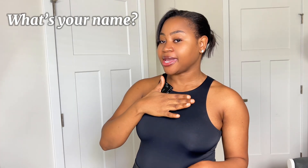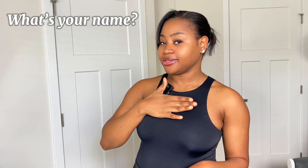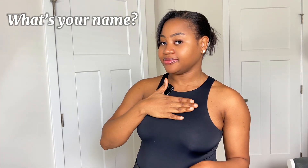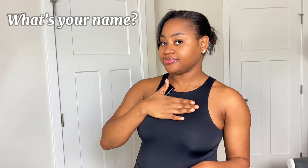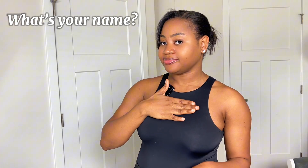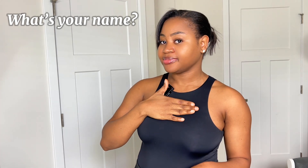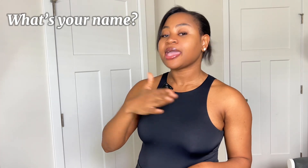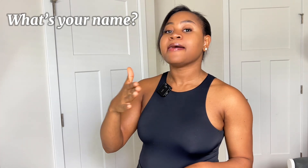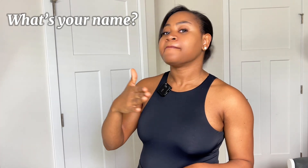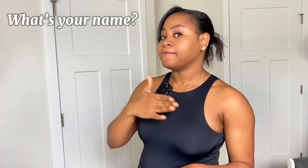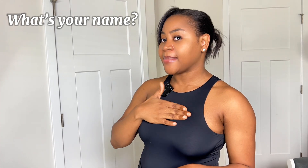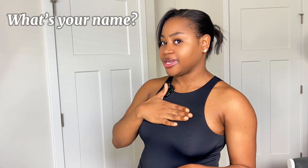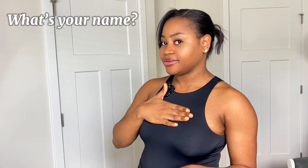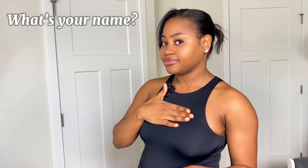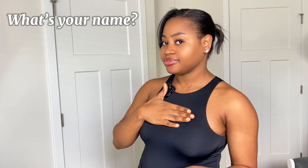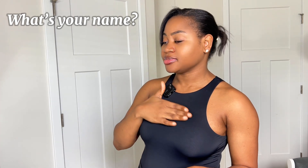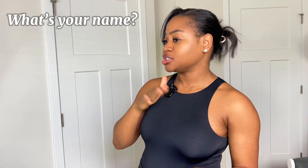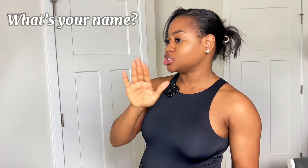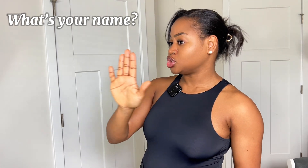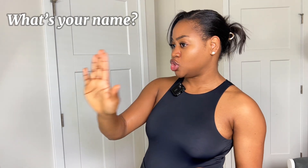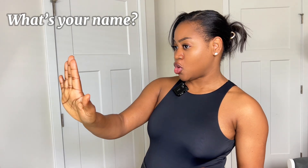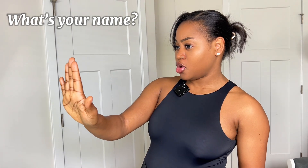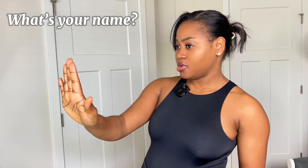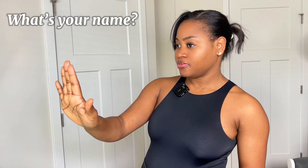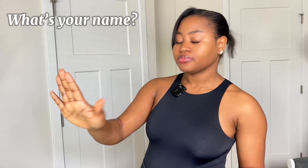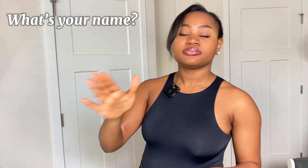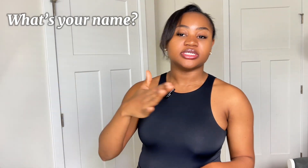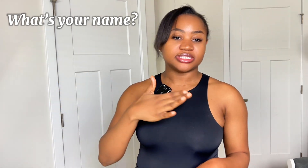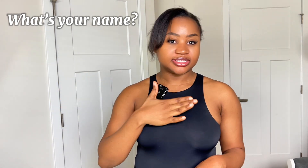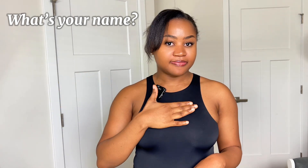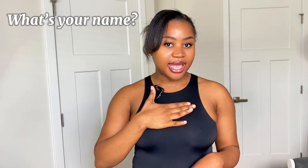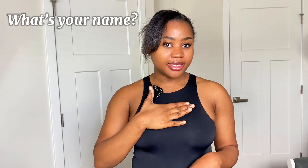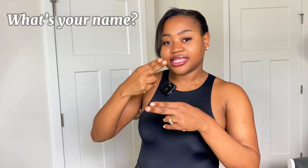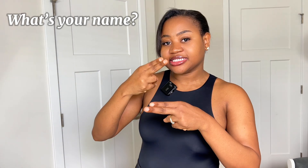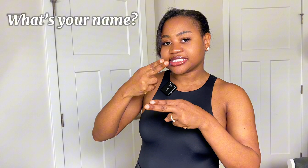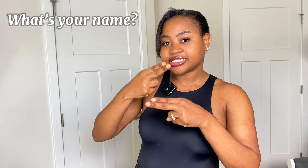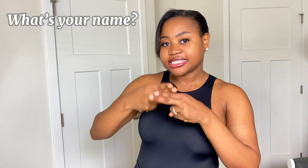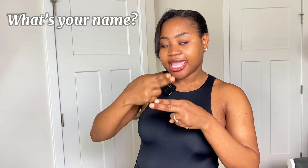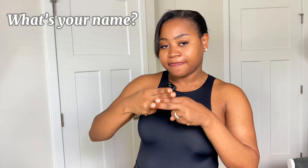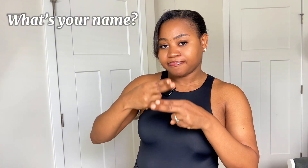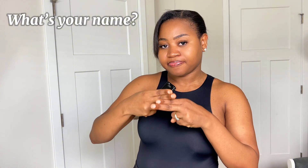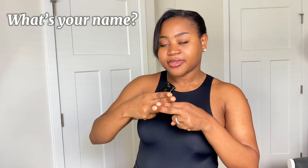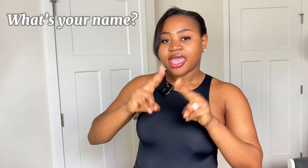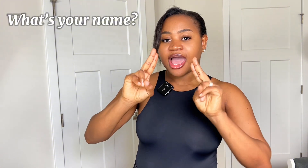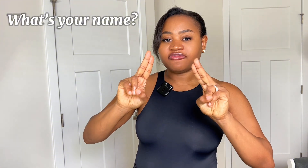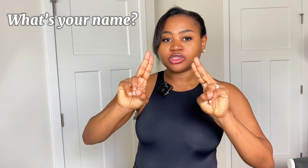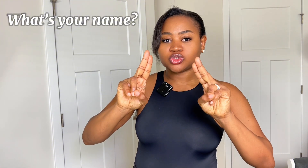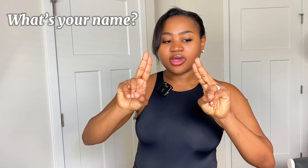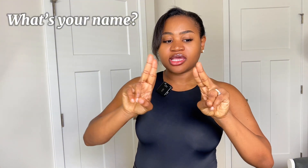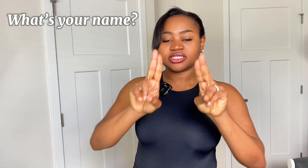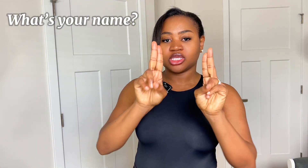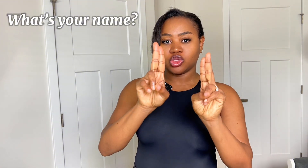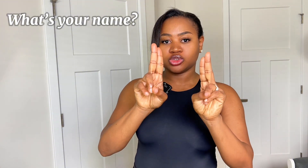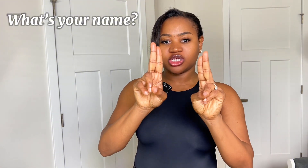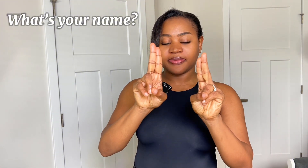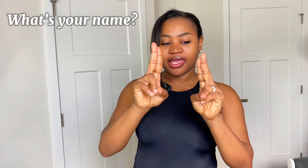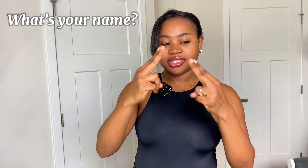mine. Mine. This is your. This is mine. And this is name. Have your two hands in a U shape like